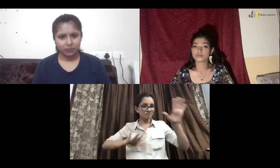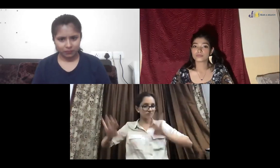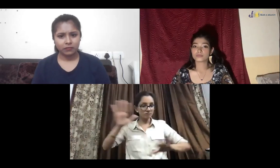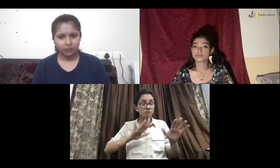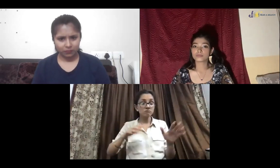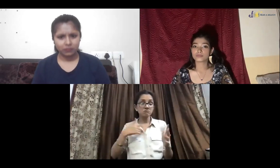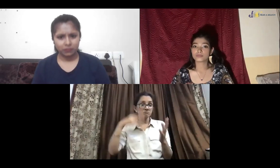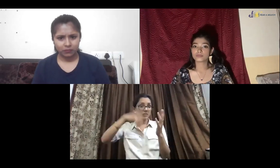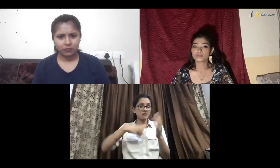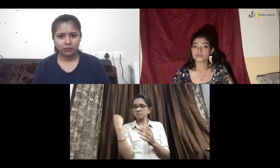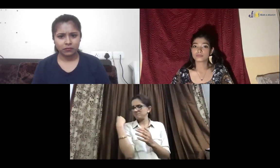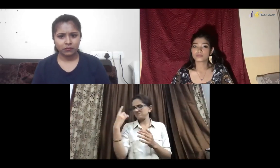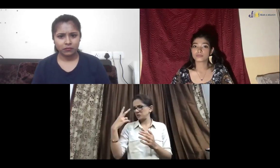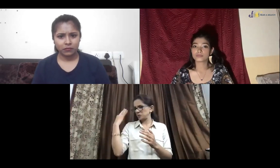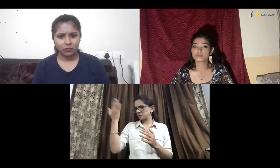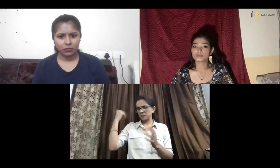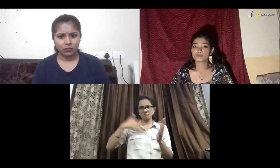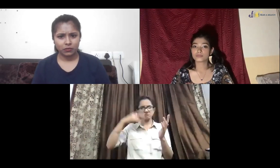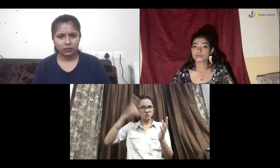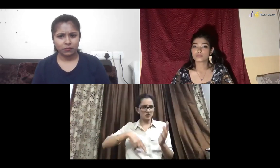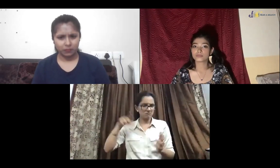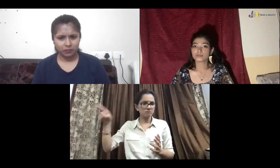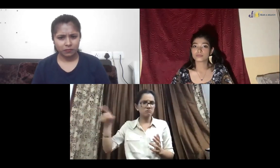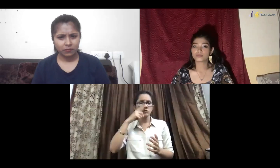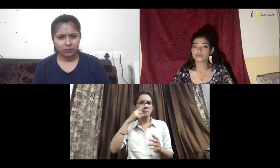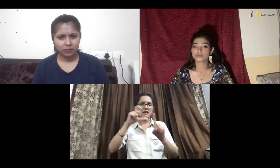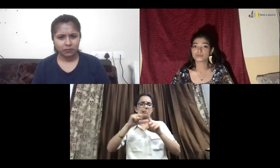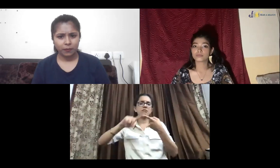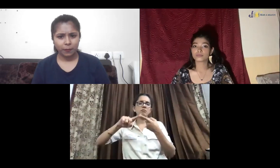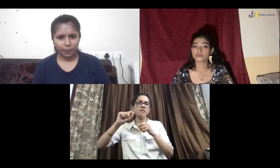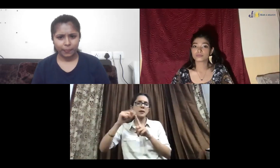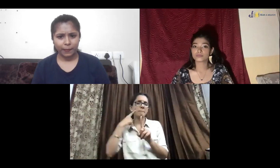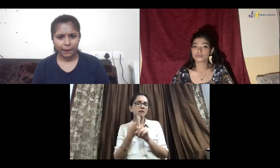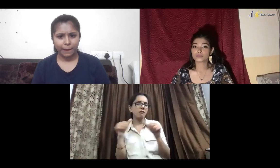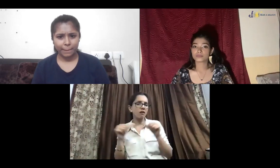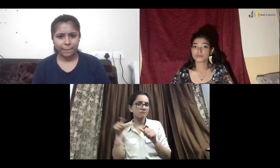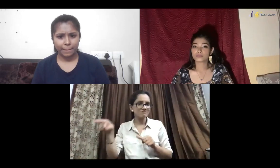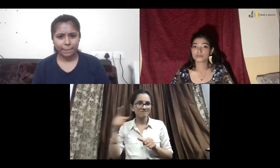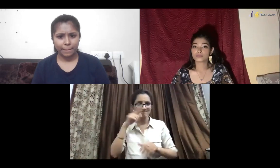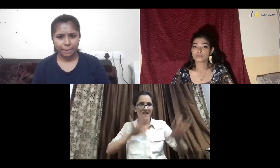So in Bollywood as well, the actors I've seen recently, I was reading a book,